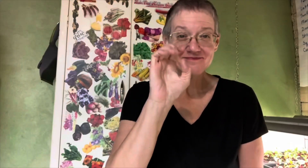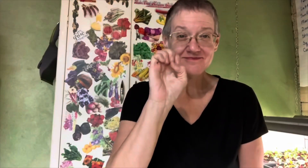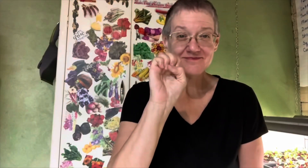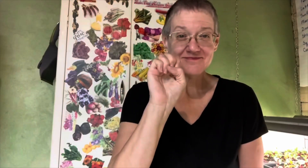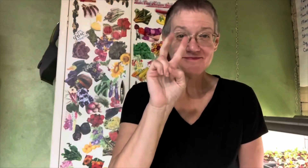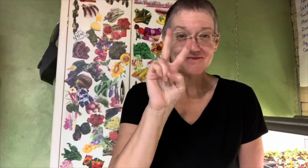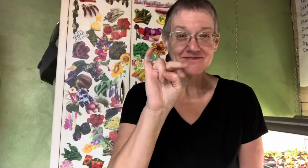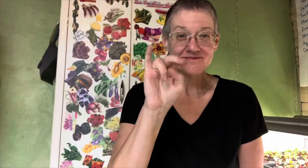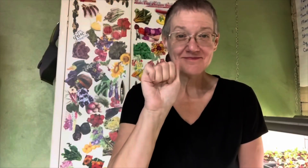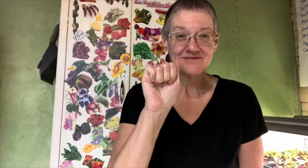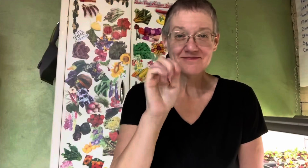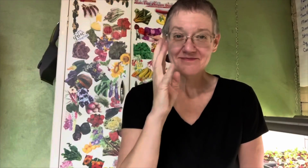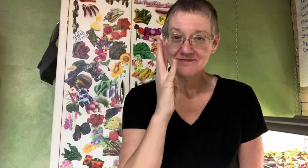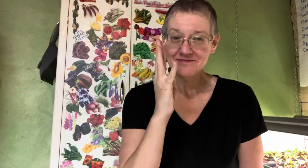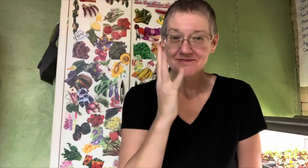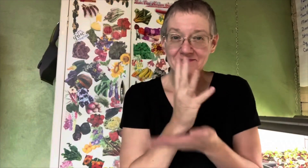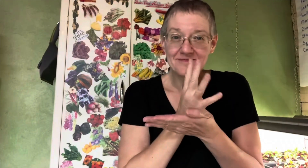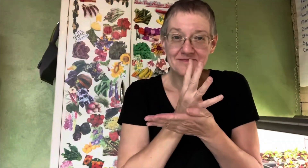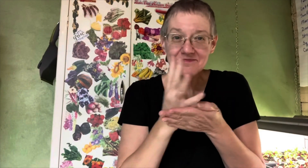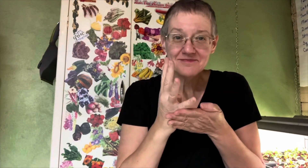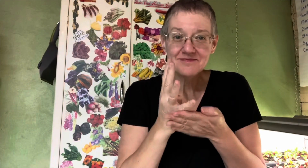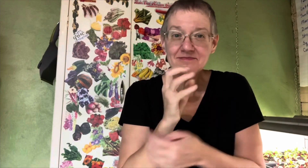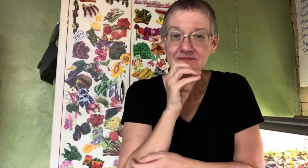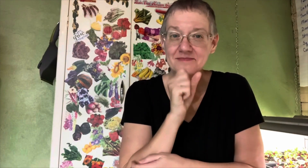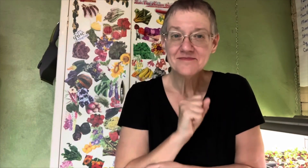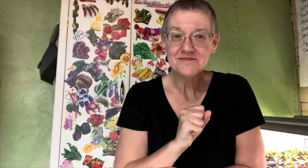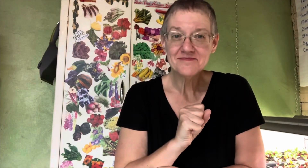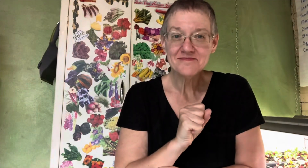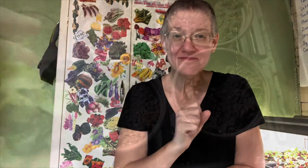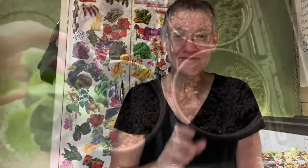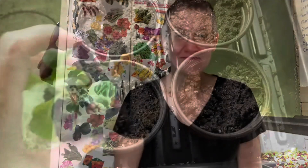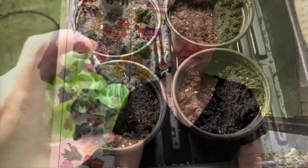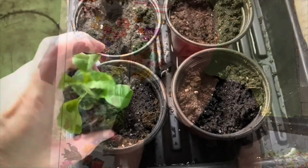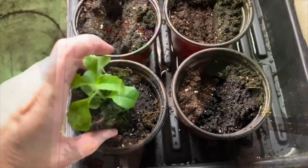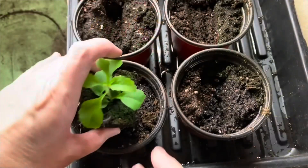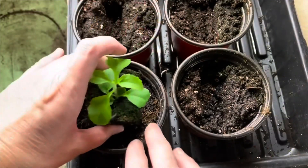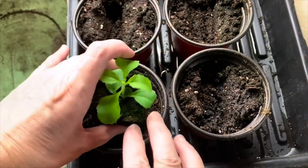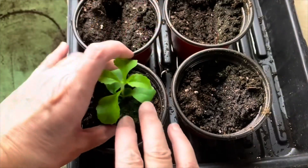These stevia seedlings are 4 weeks old.